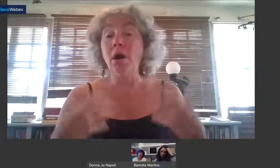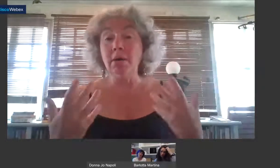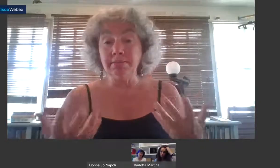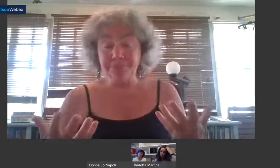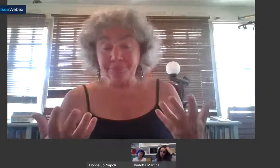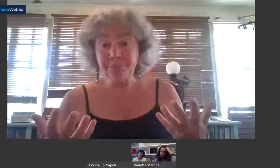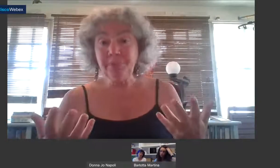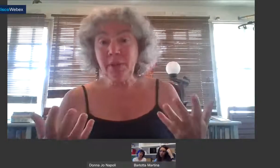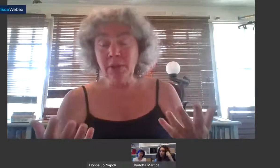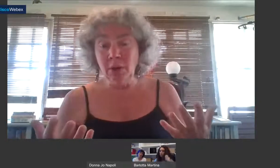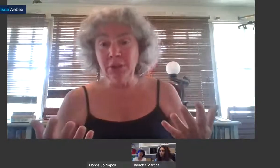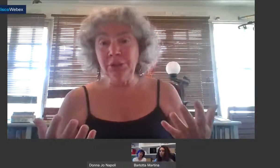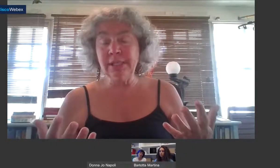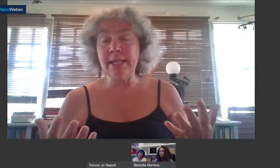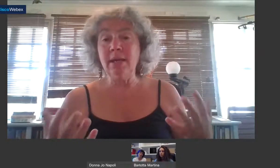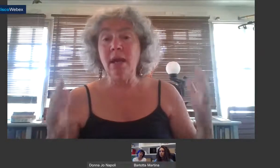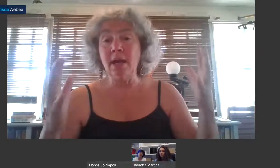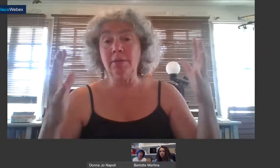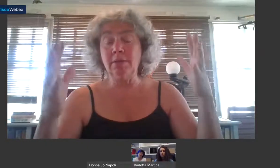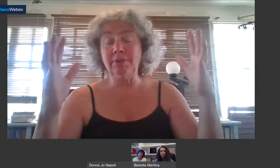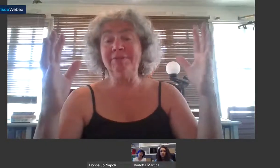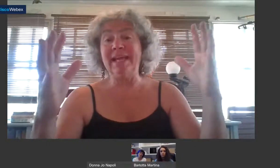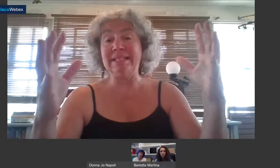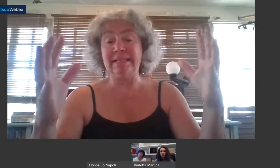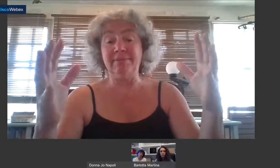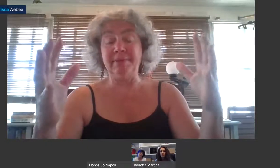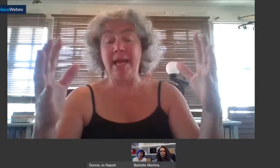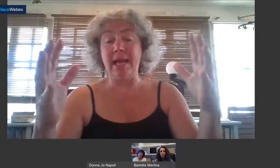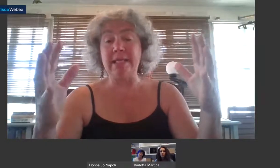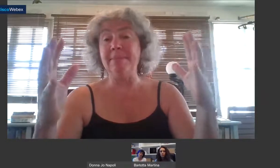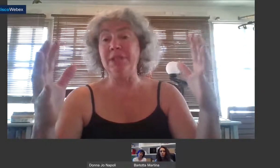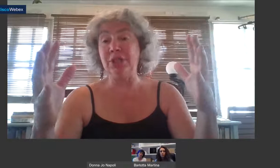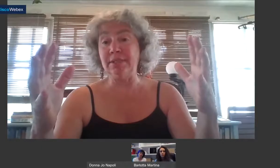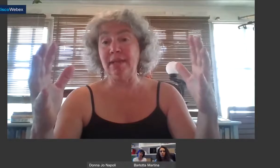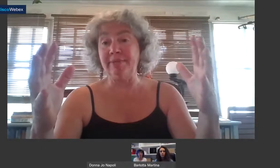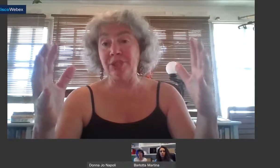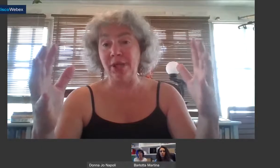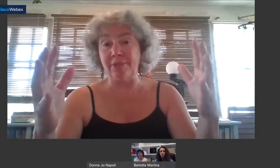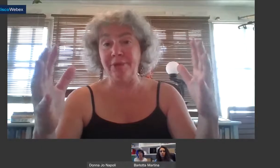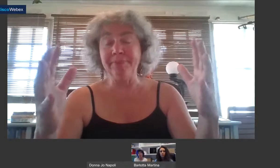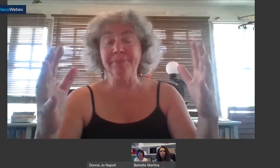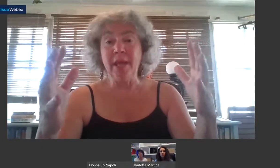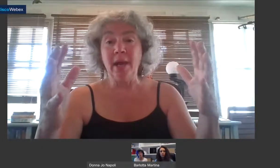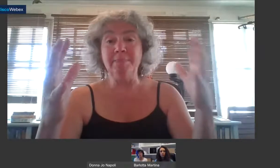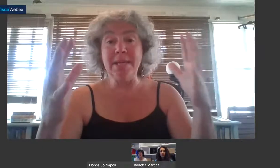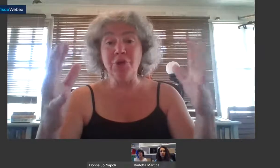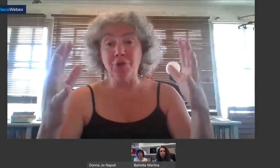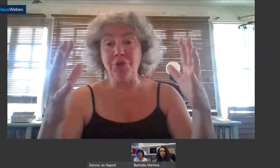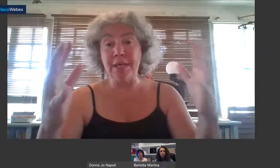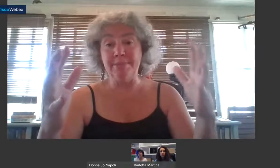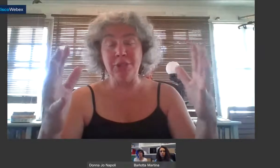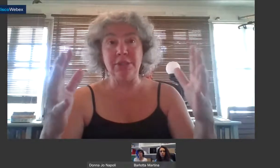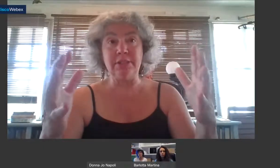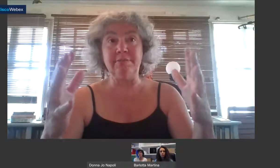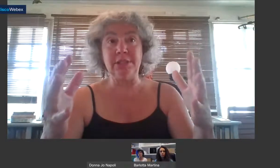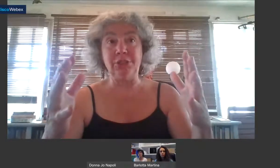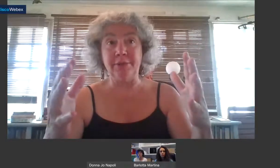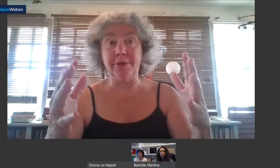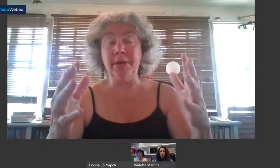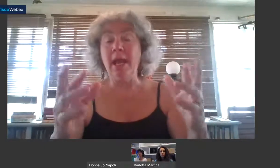are largely reflexive images of each other, mirror images of each other.